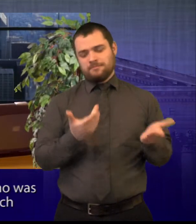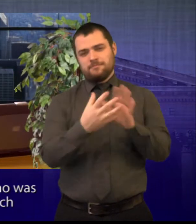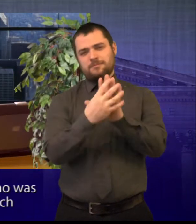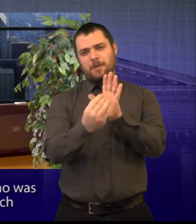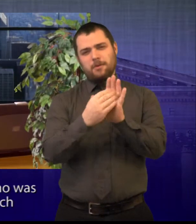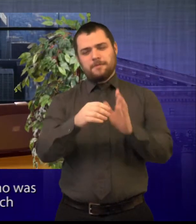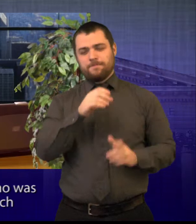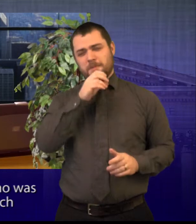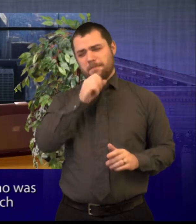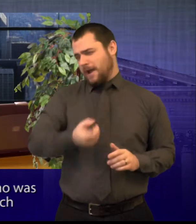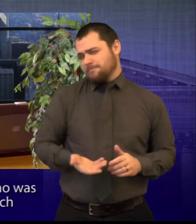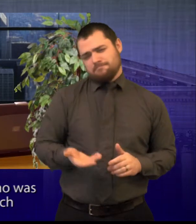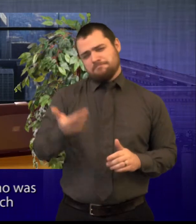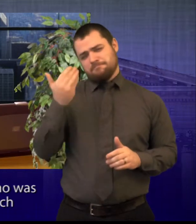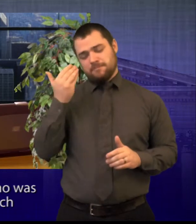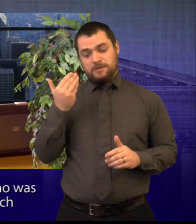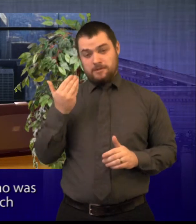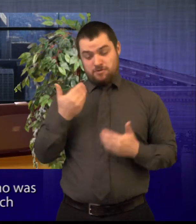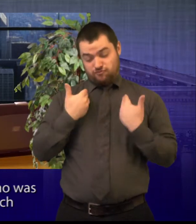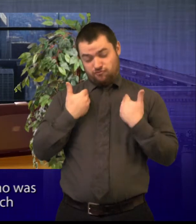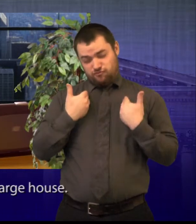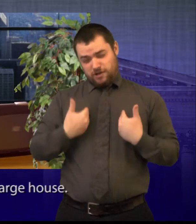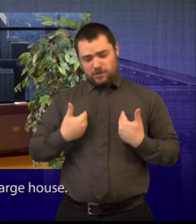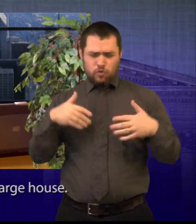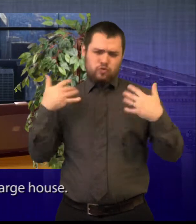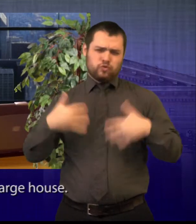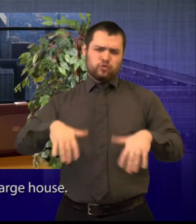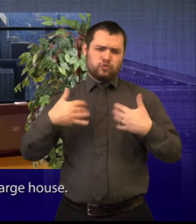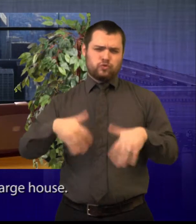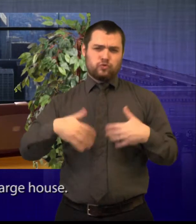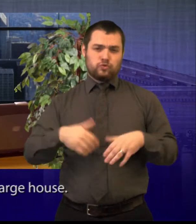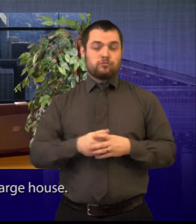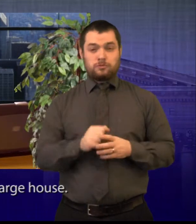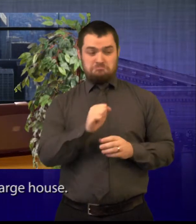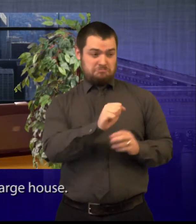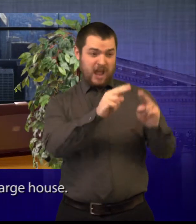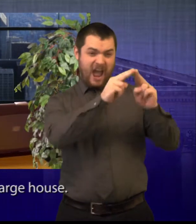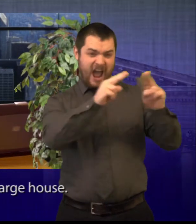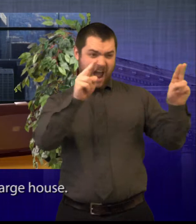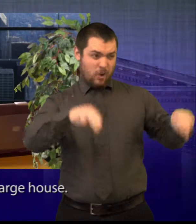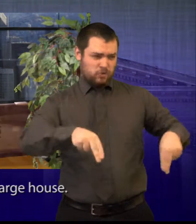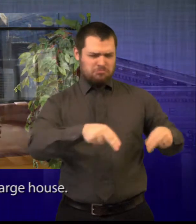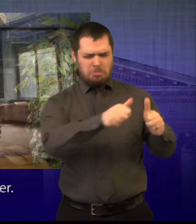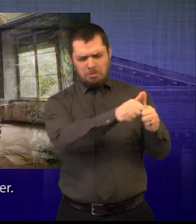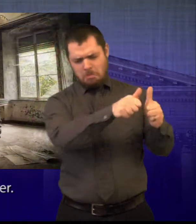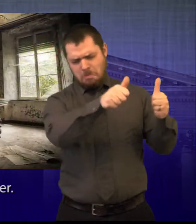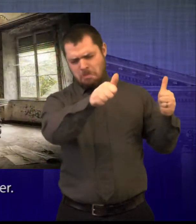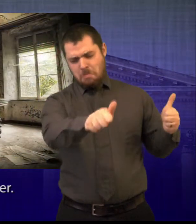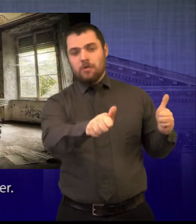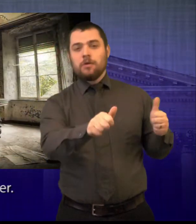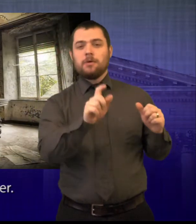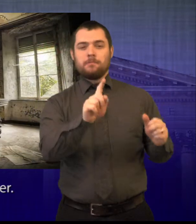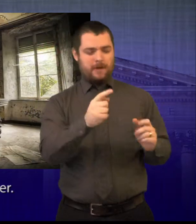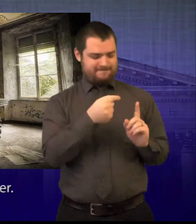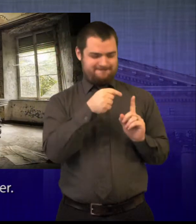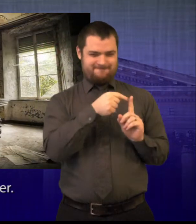once lived a man who was said to be fabulously rich, and he certainly lived in a very large house. However,